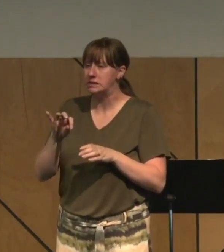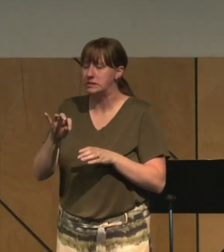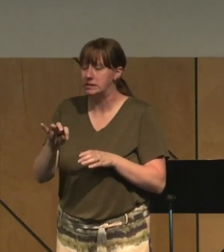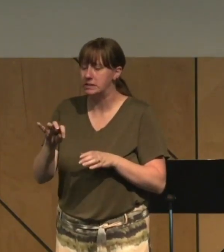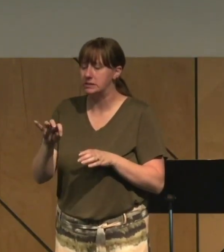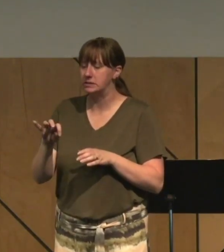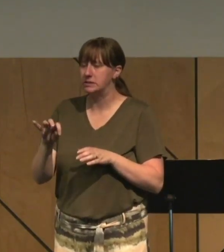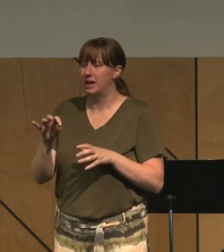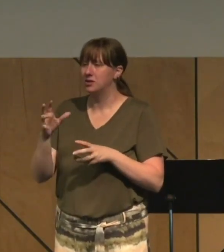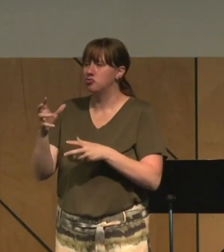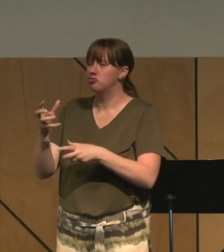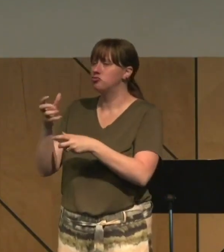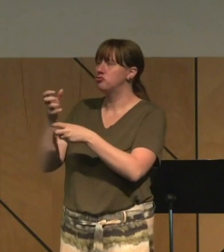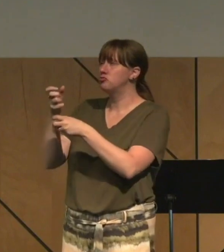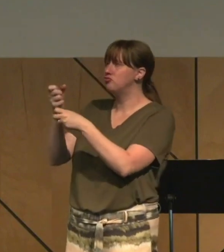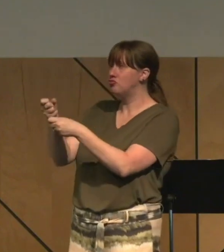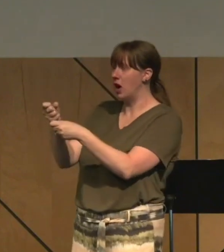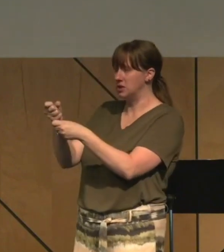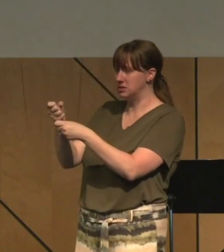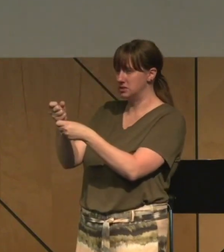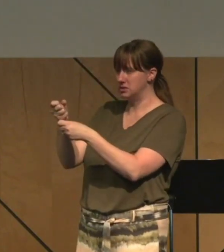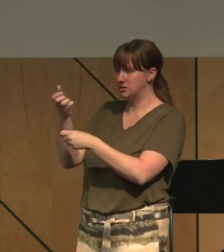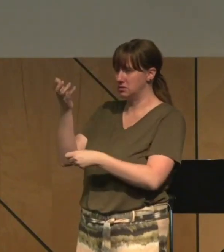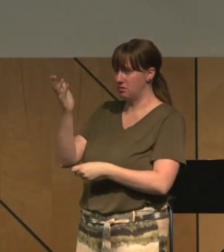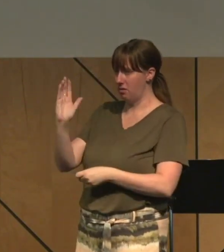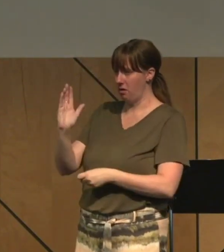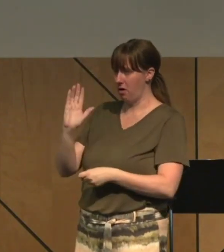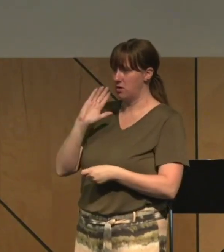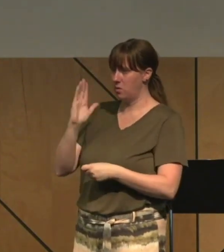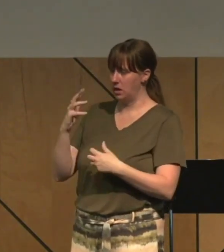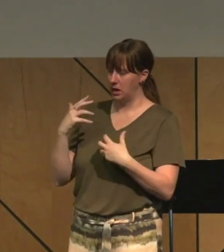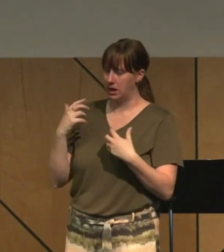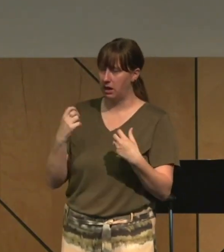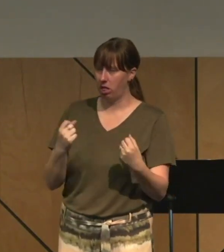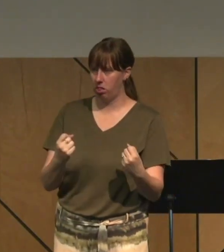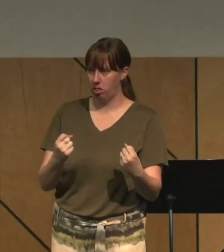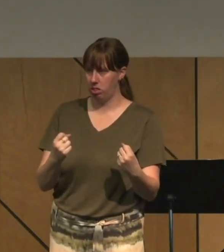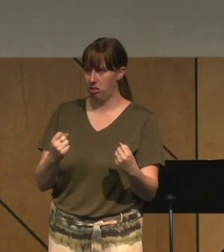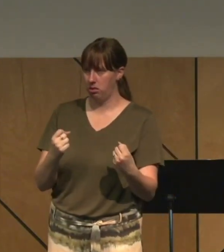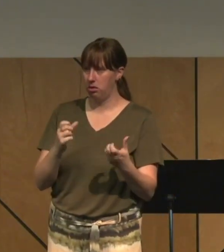trust the healing and the timing of that healing to God himself.